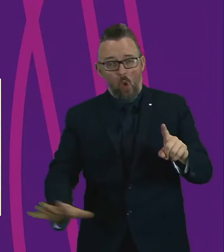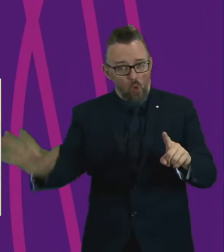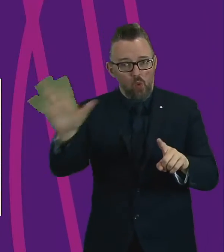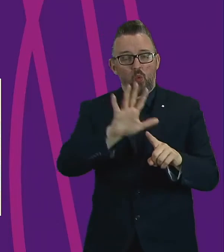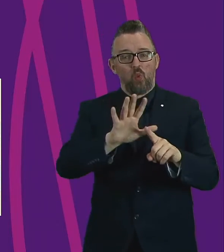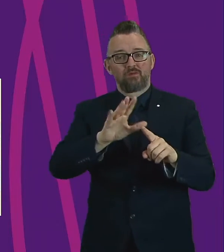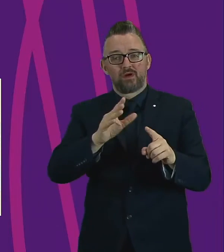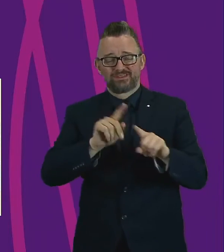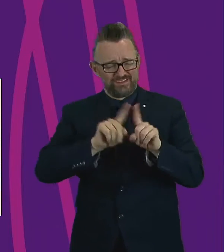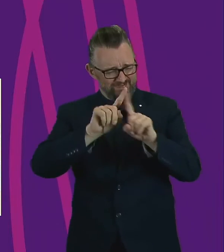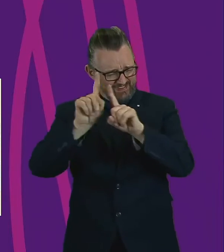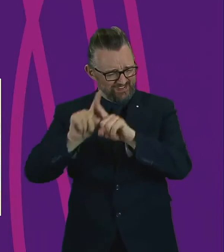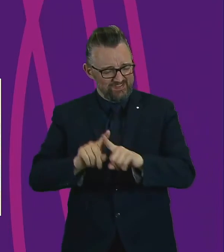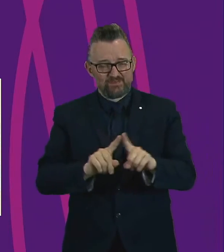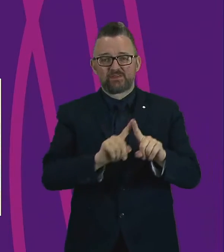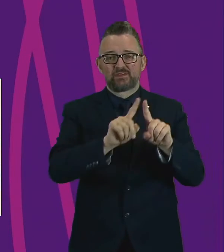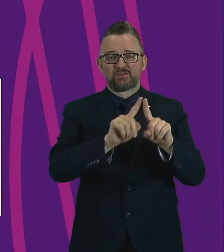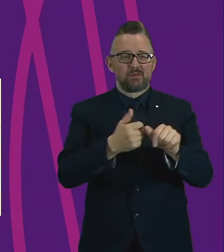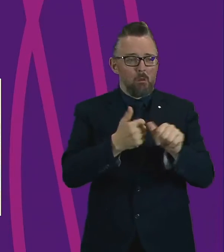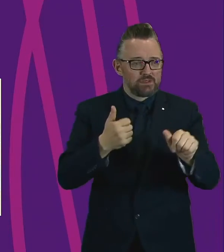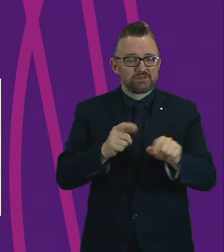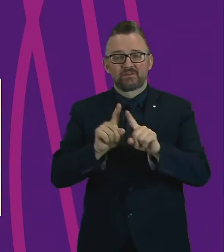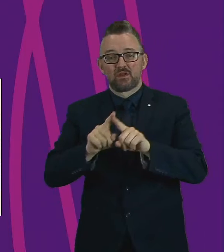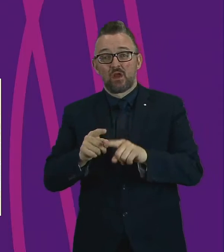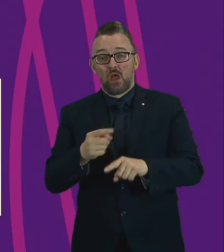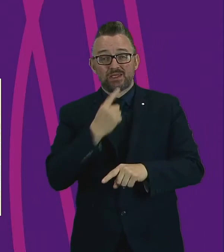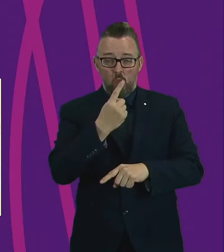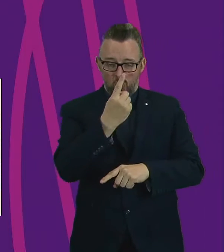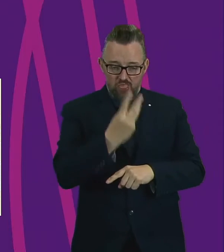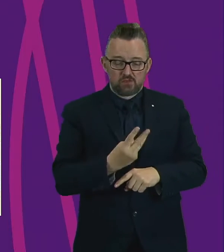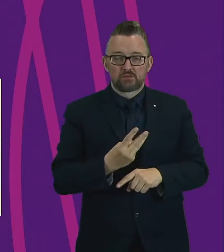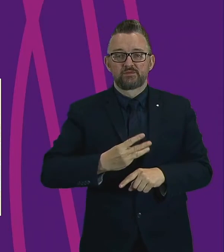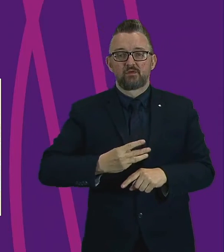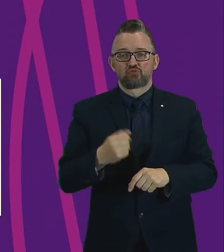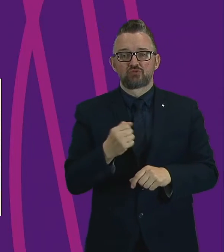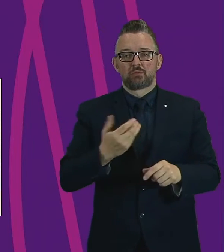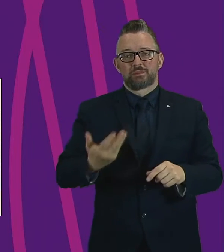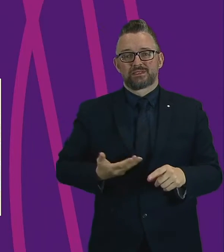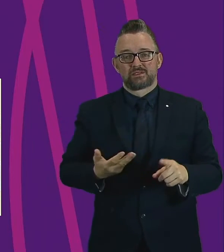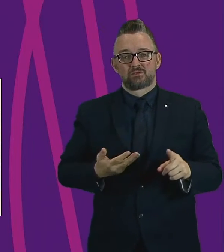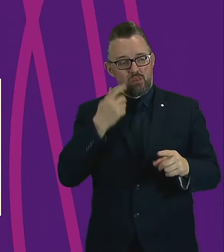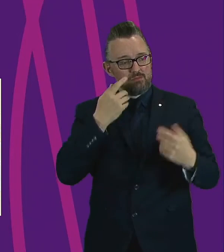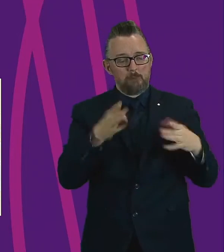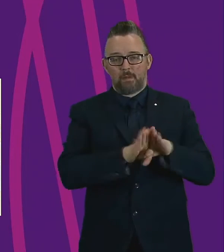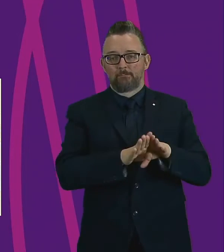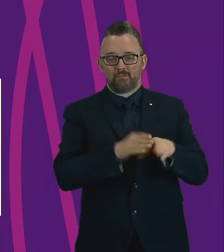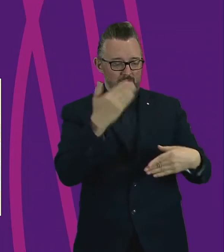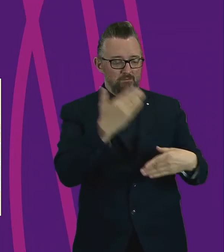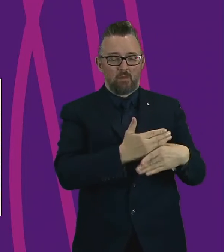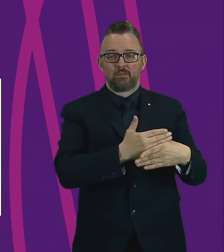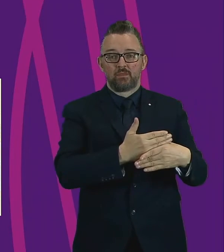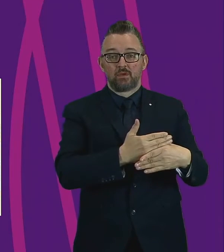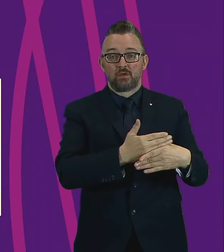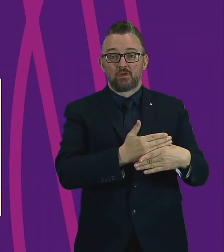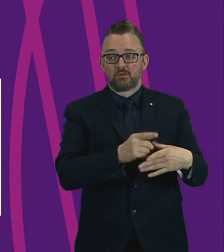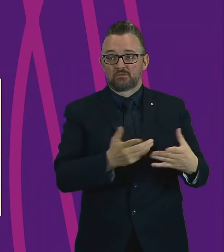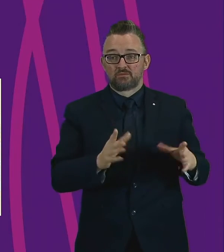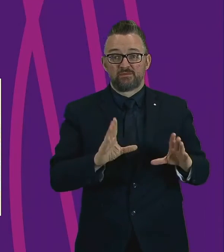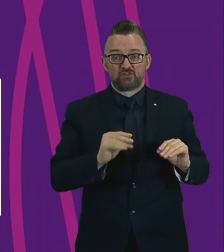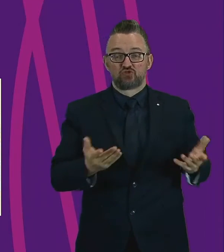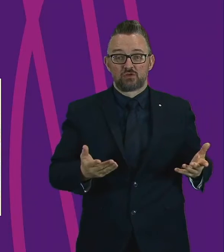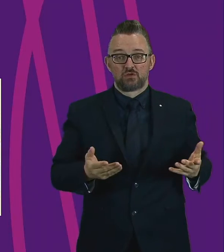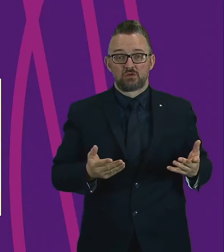Scottish economy, in all parts of Scotland, a third. So for them, there will be no going back.